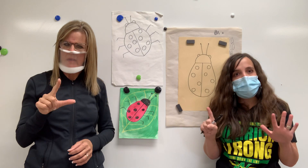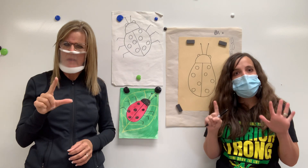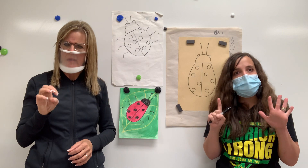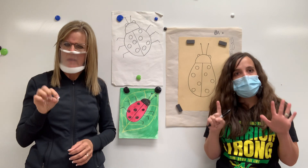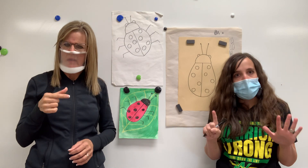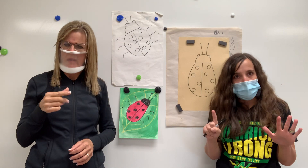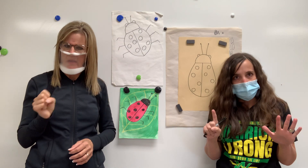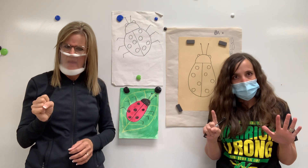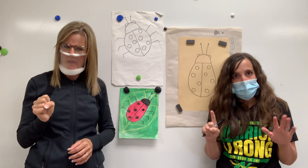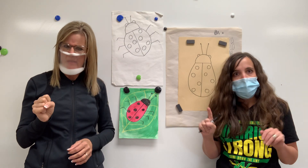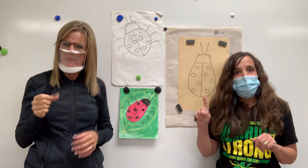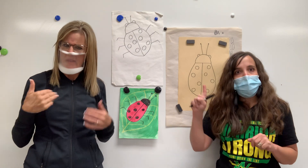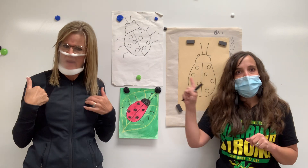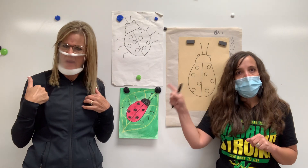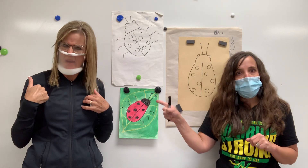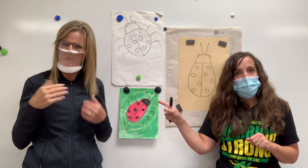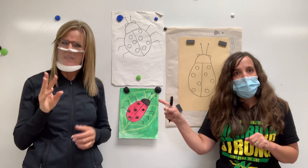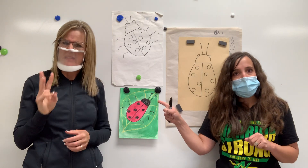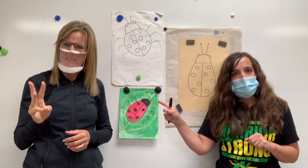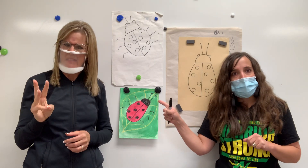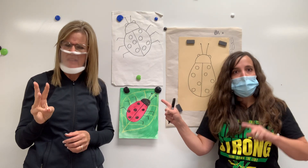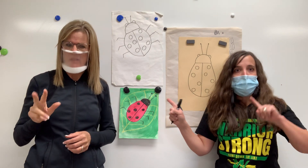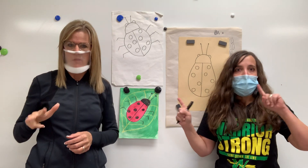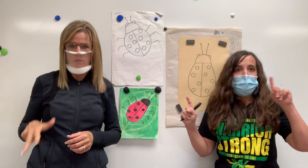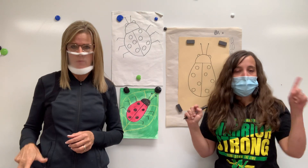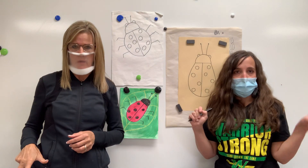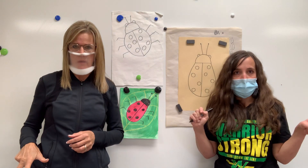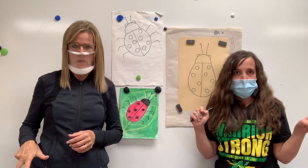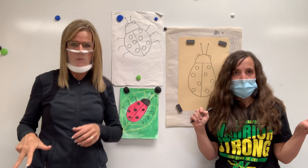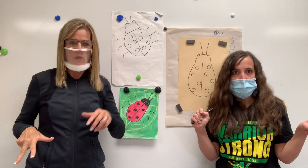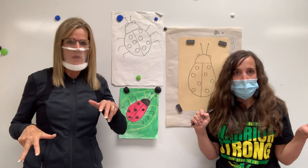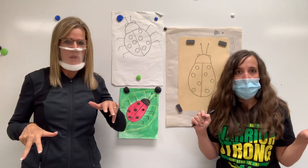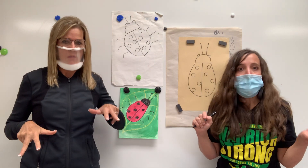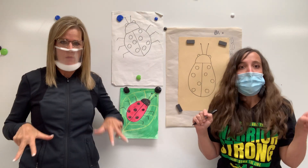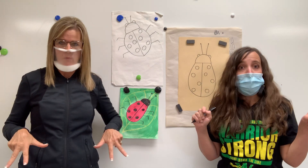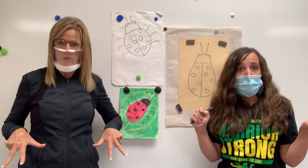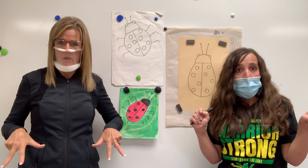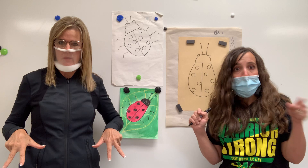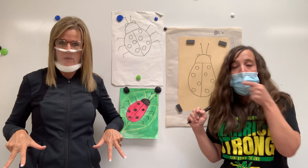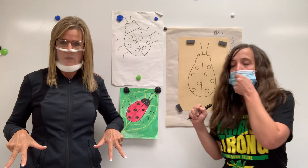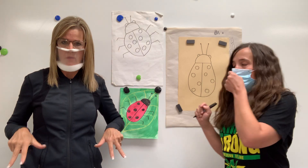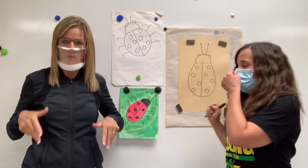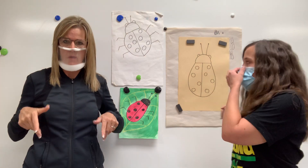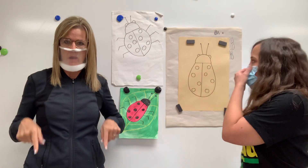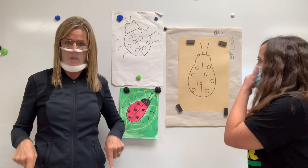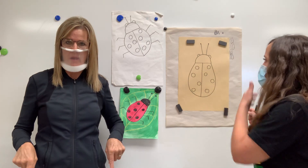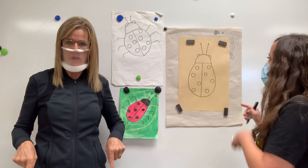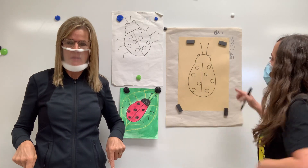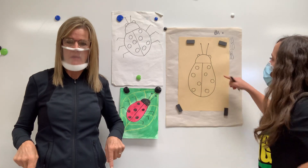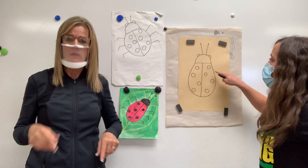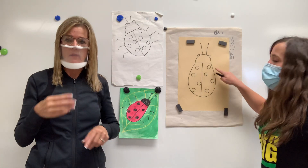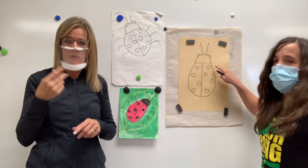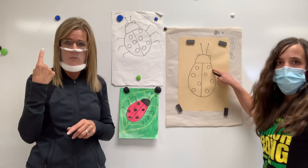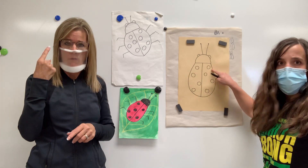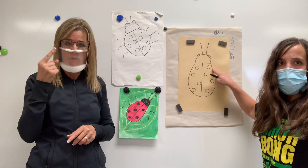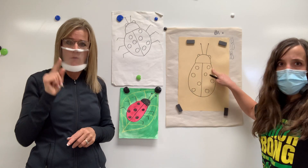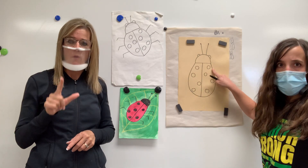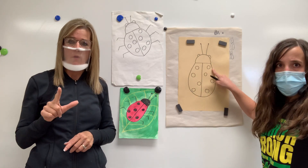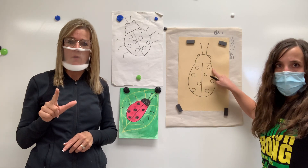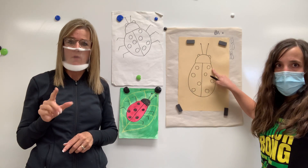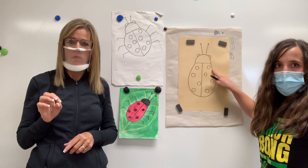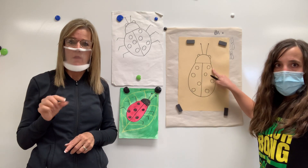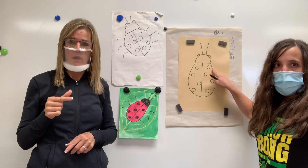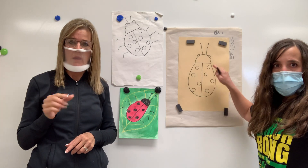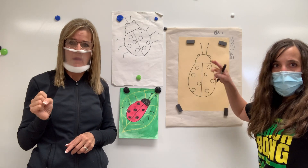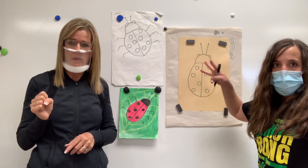have 6 legs. There's 3 on one side and 3 on the other. So for its legs, we're gonna choose one